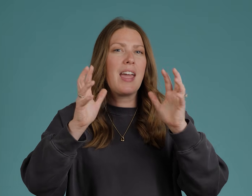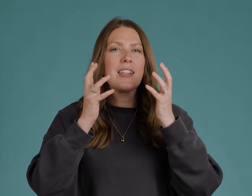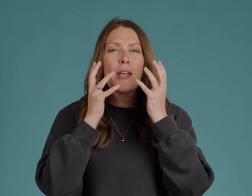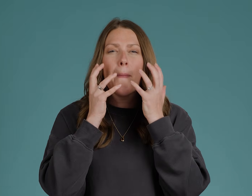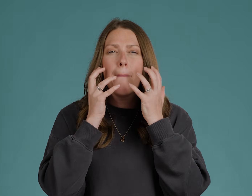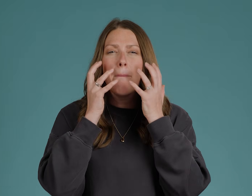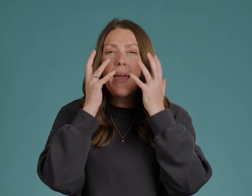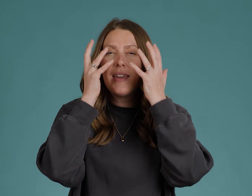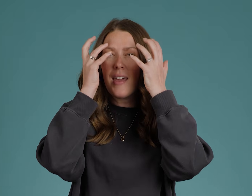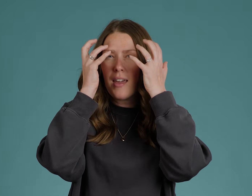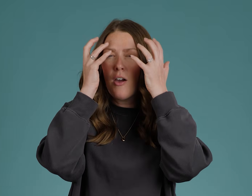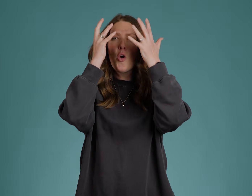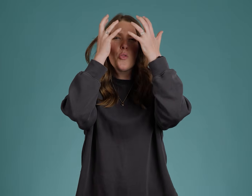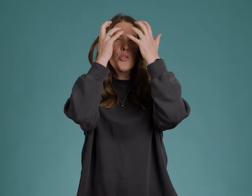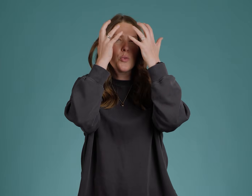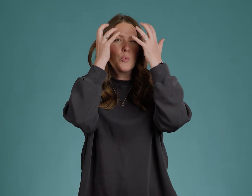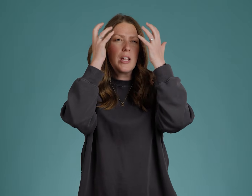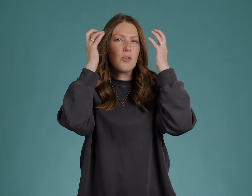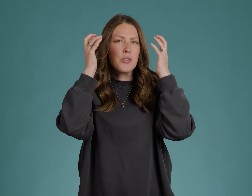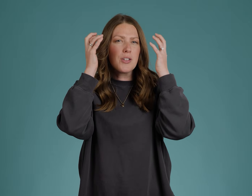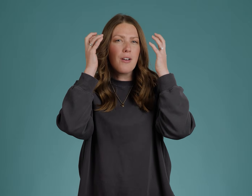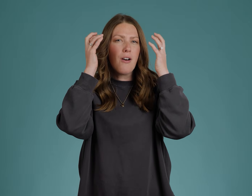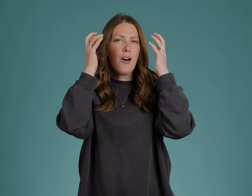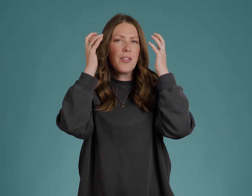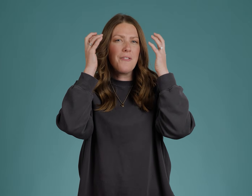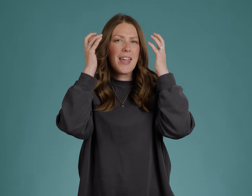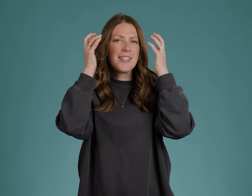hands making the wrinkles on the face.